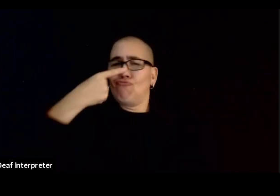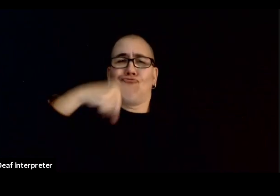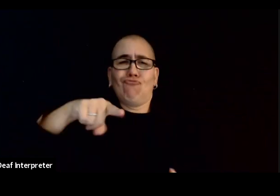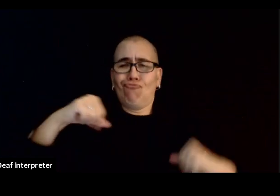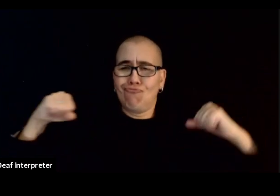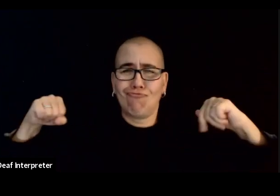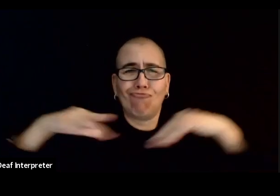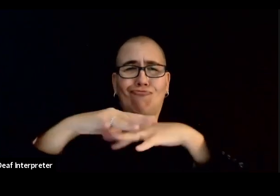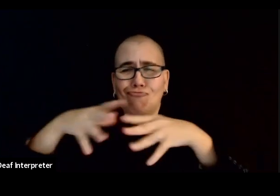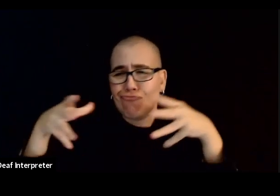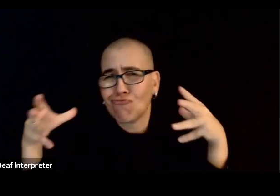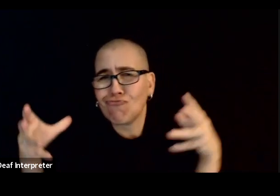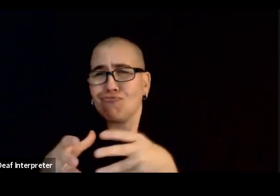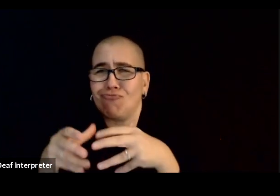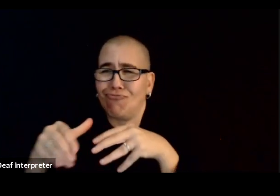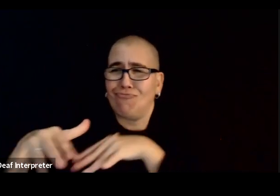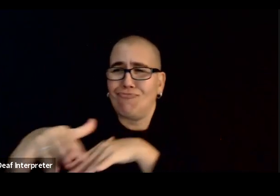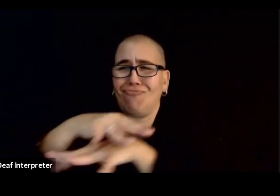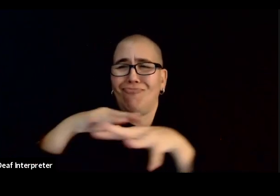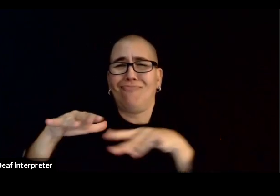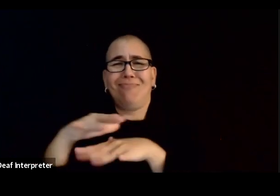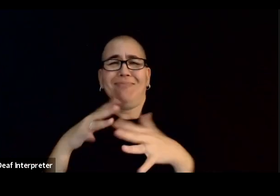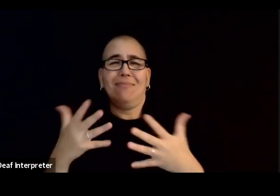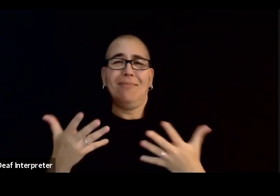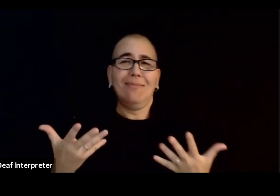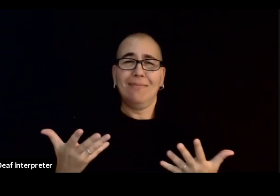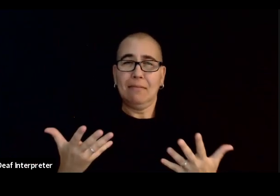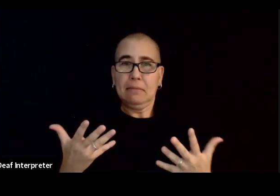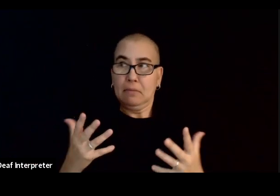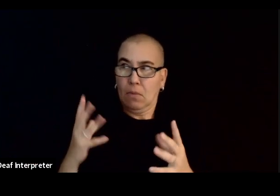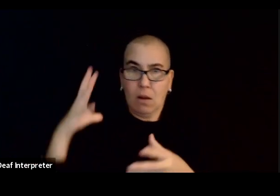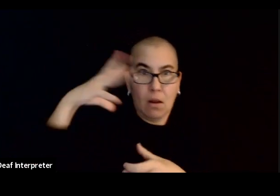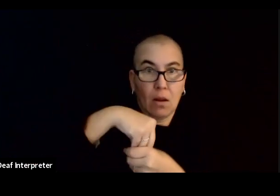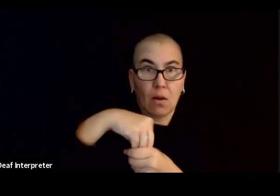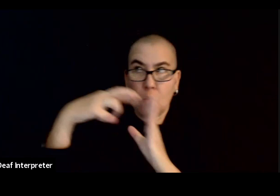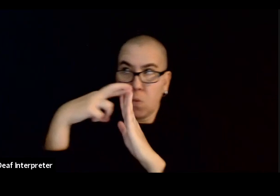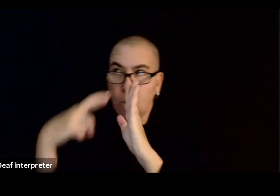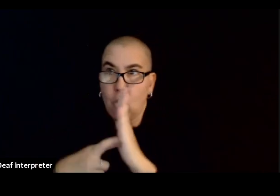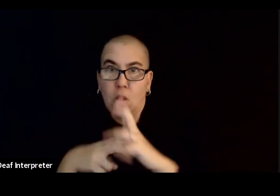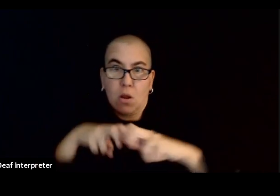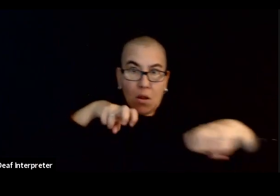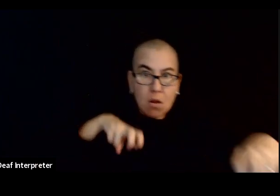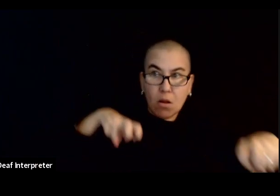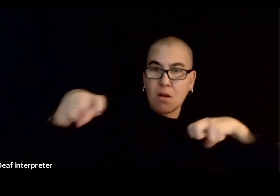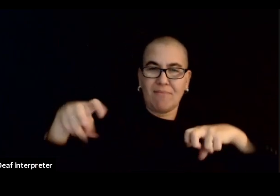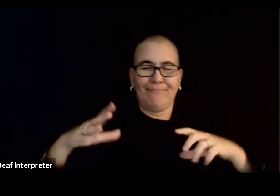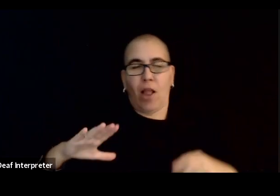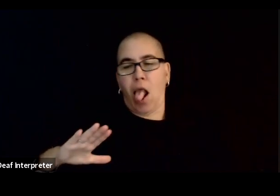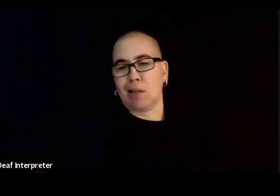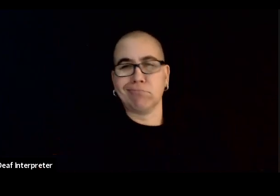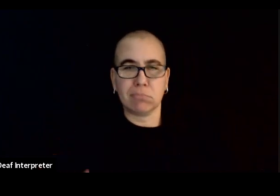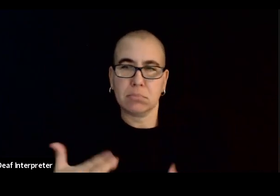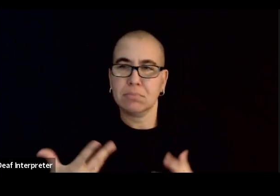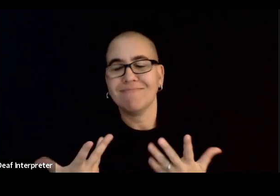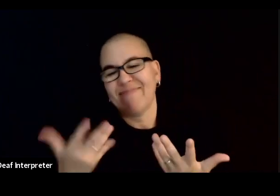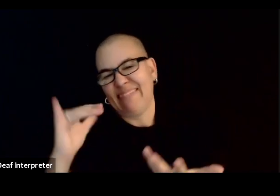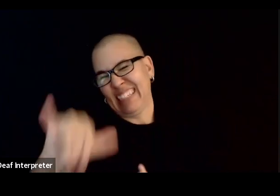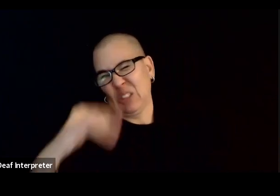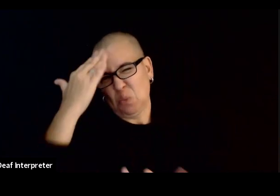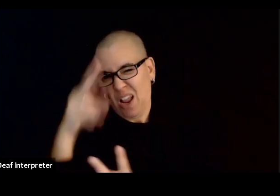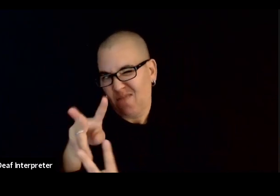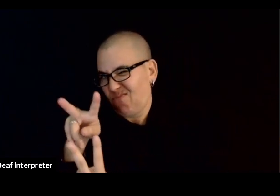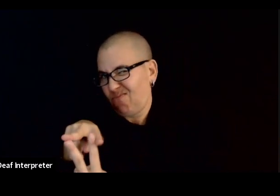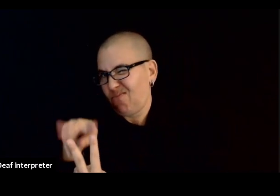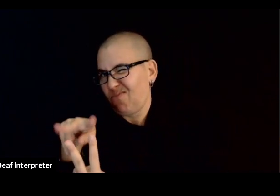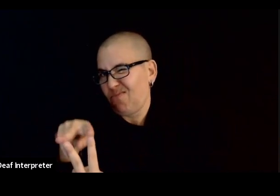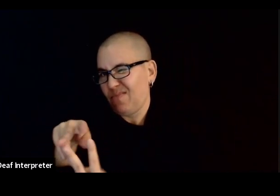involve social distancing. So in other words, people are, we mentioned a more recent wedding,